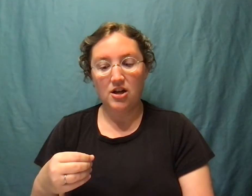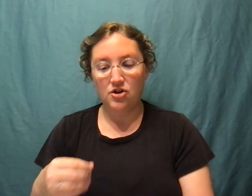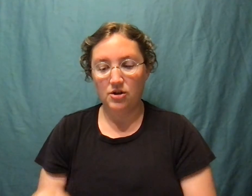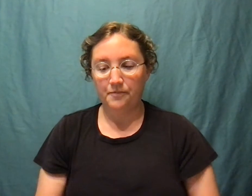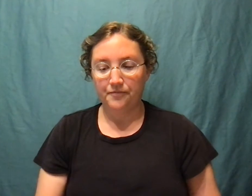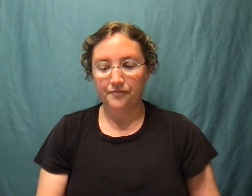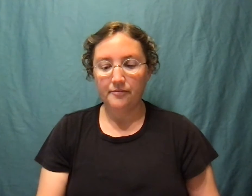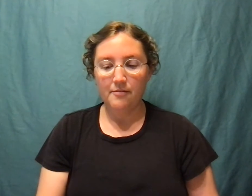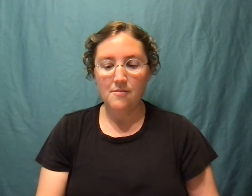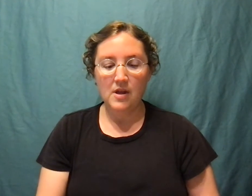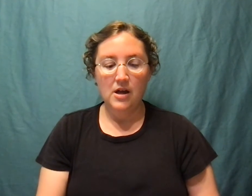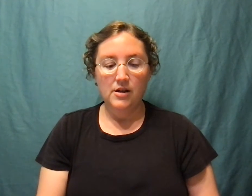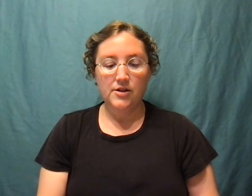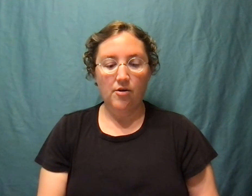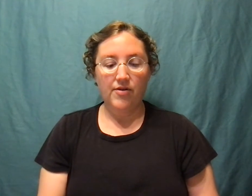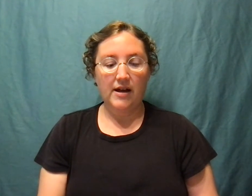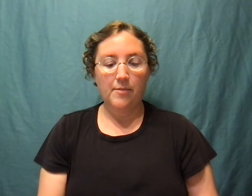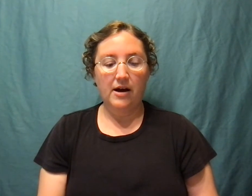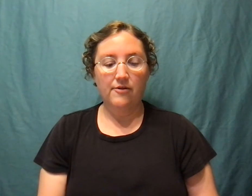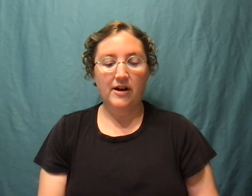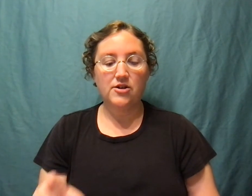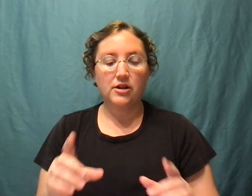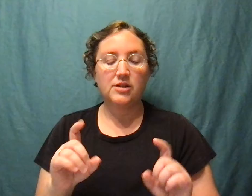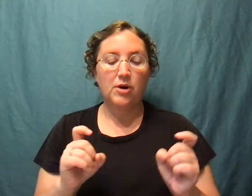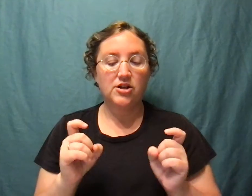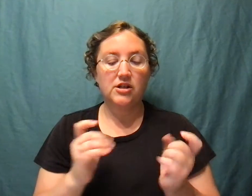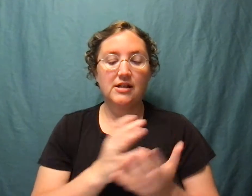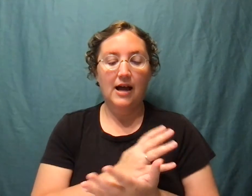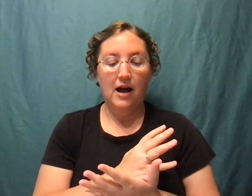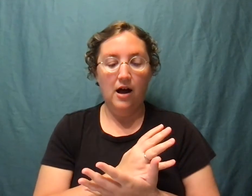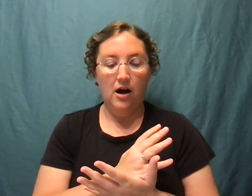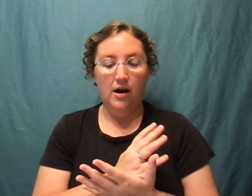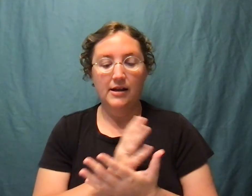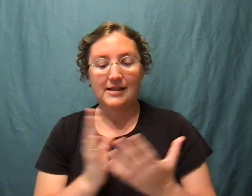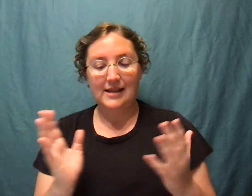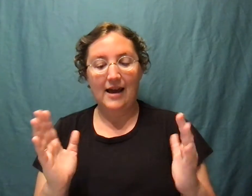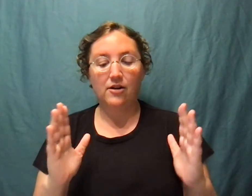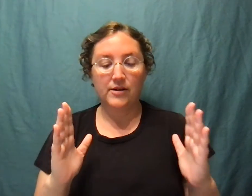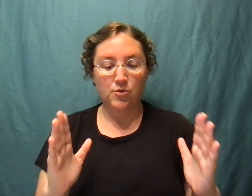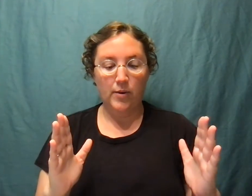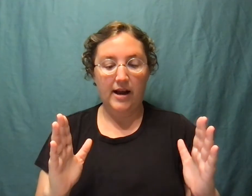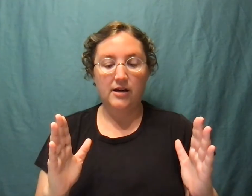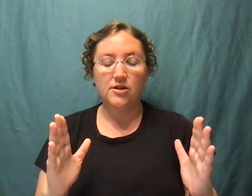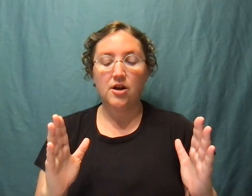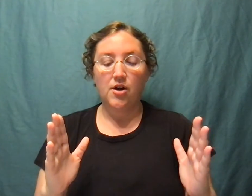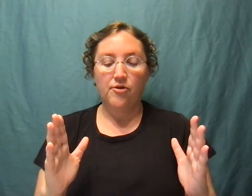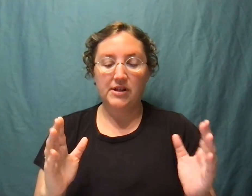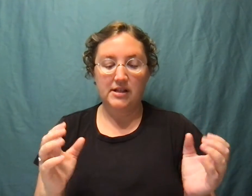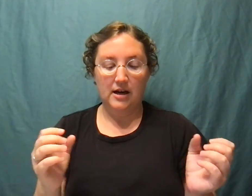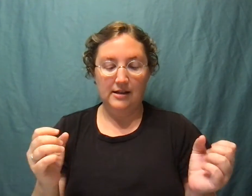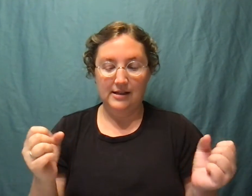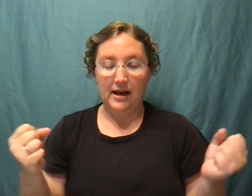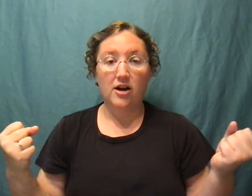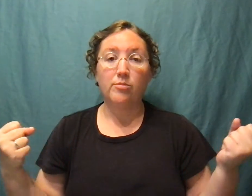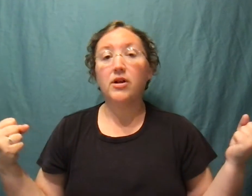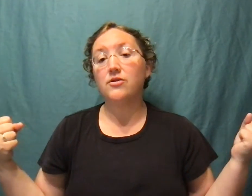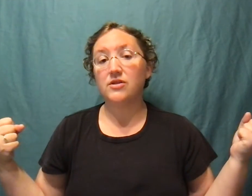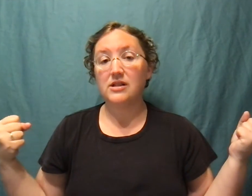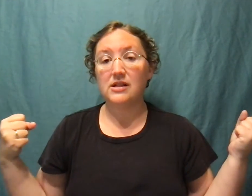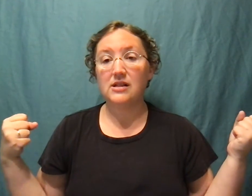change. So think about facial expressions on a scale or as a range for the sign scared below. So this is the sign